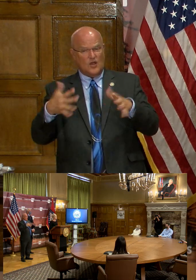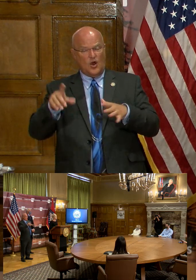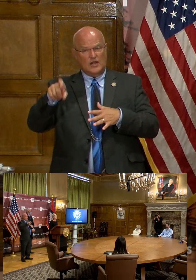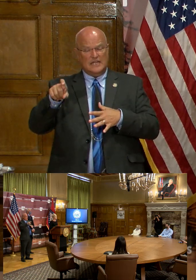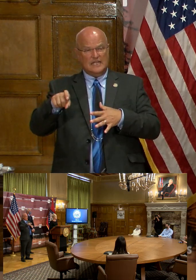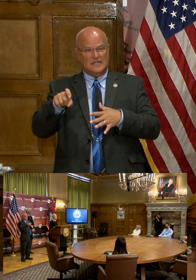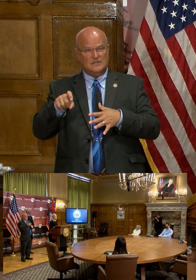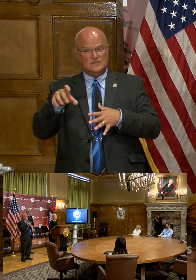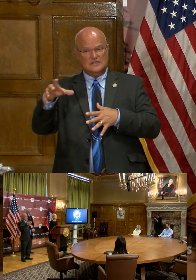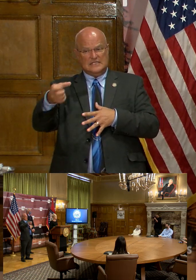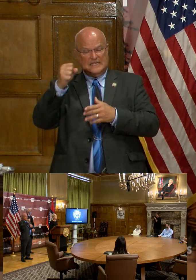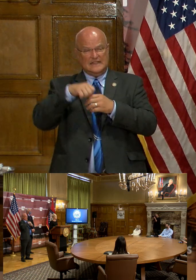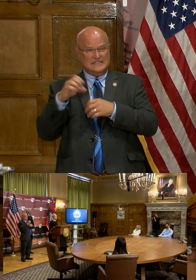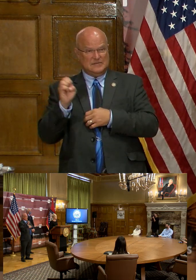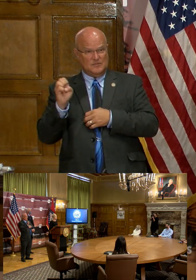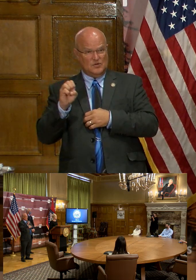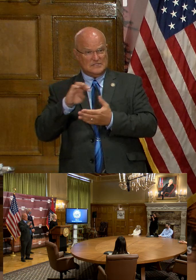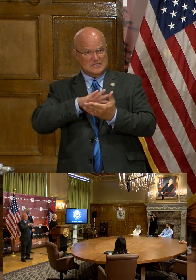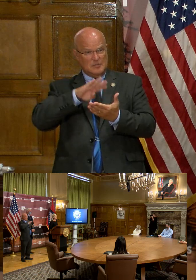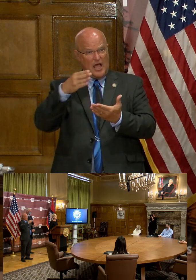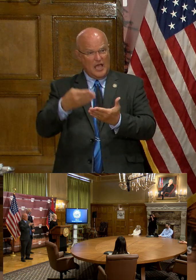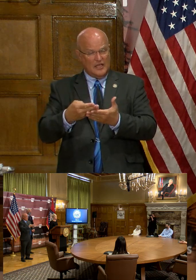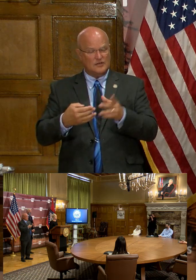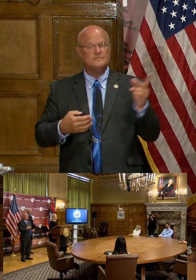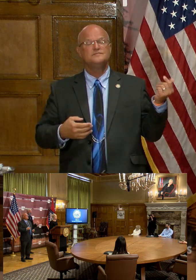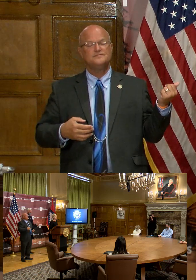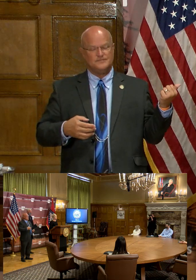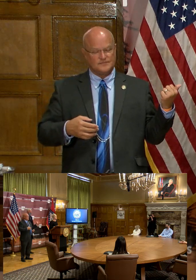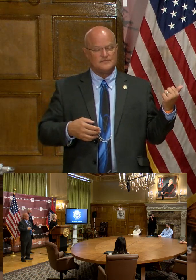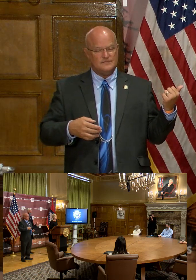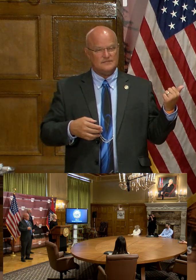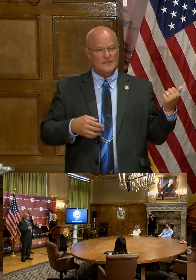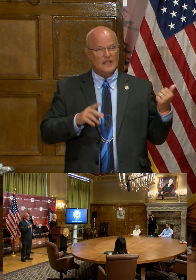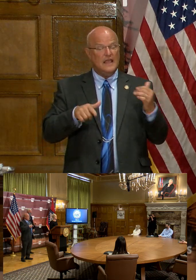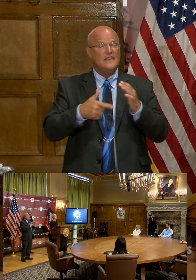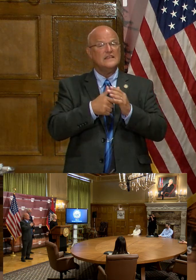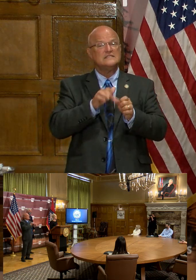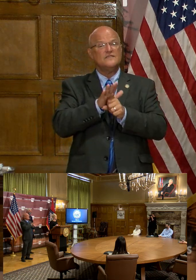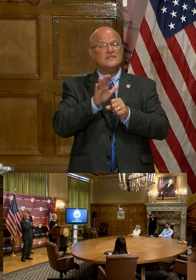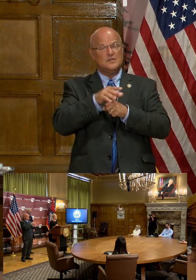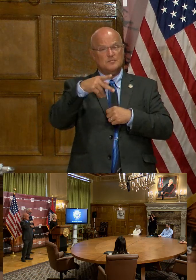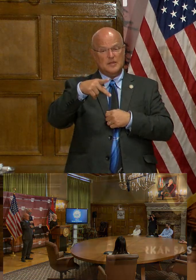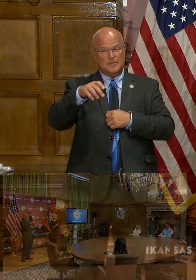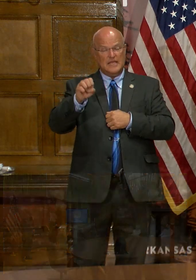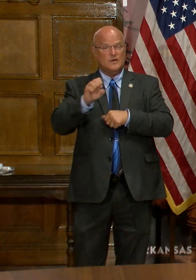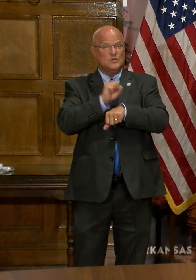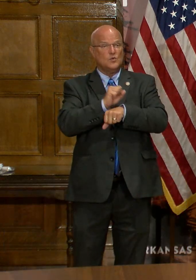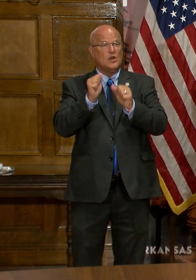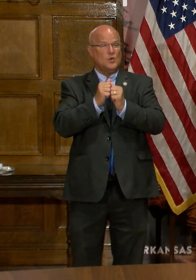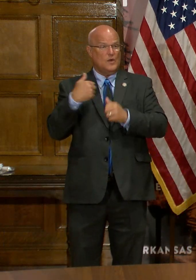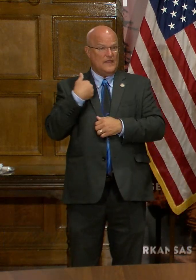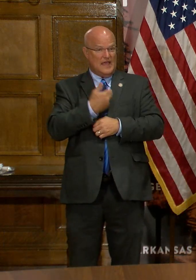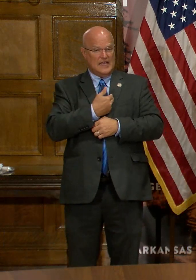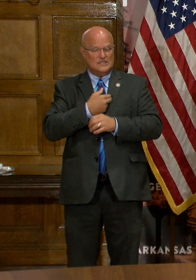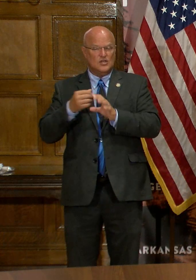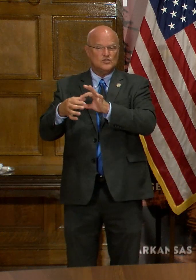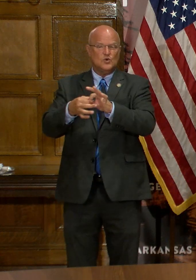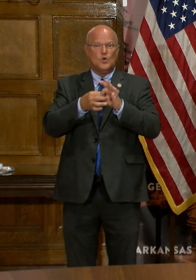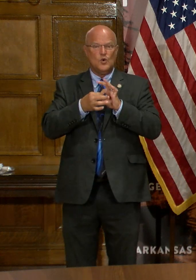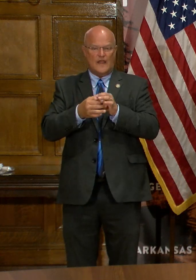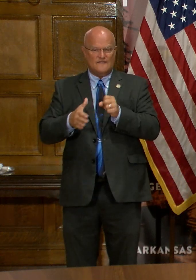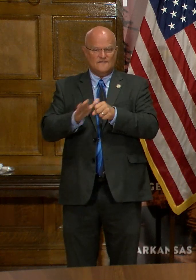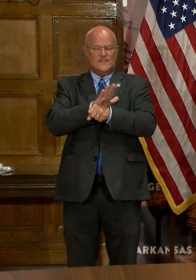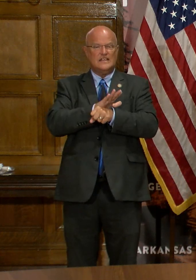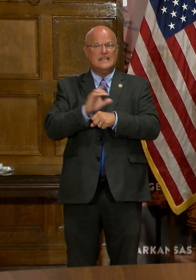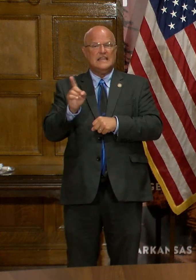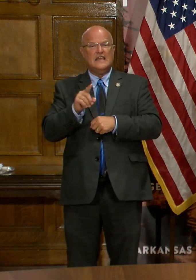needing to dip into this emergency pile? So the sufficient PPE was working with us to coordinate filling